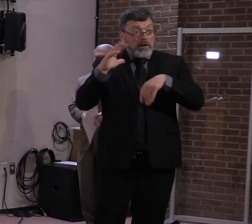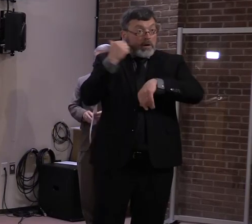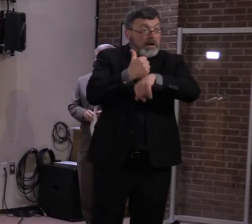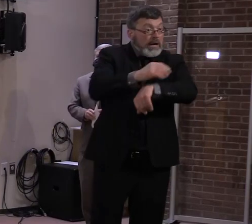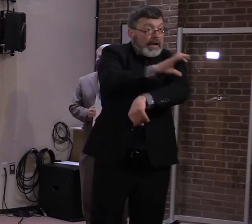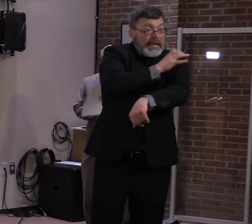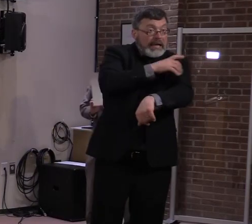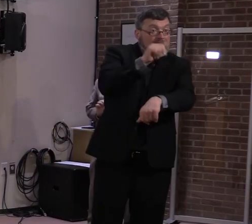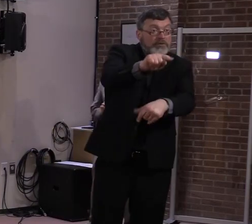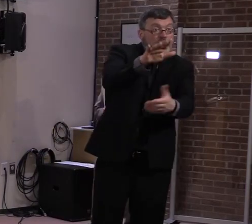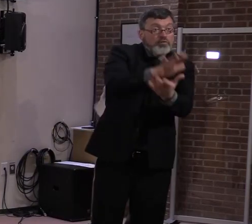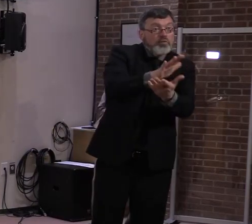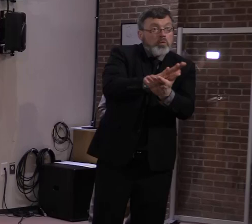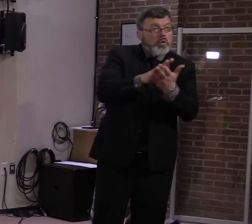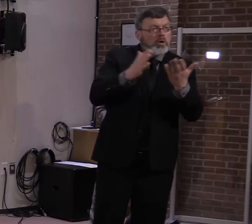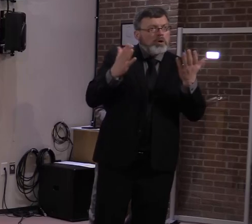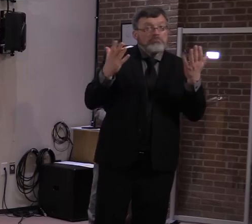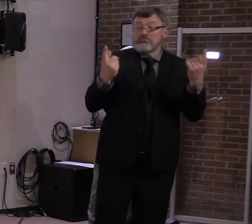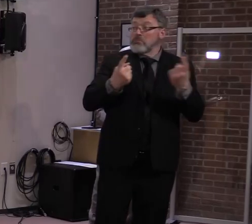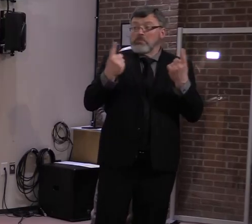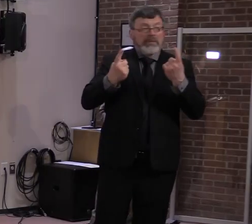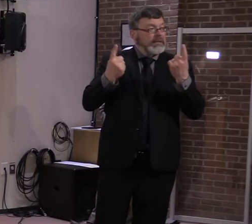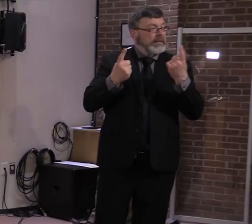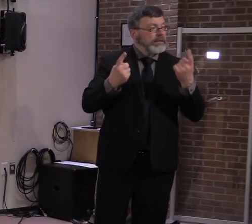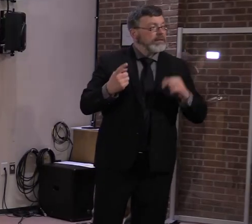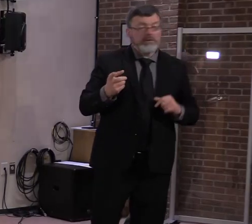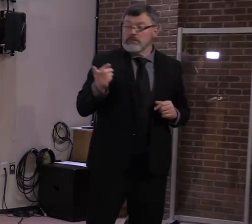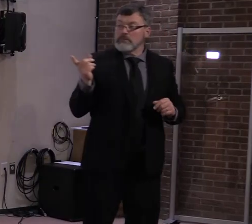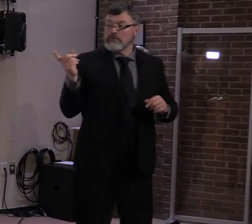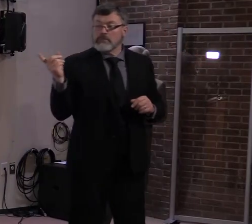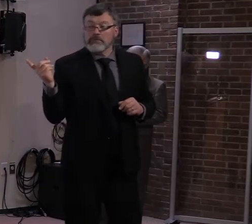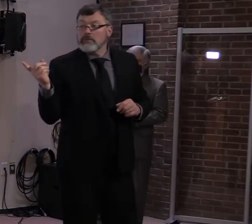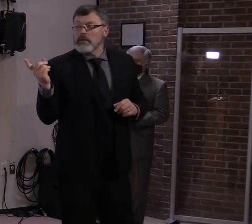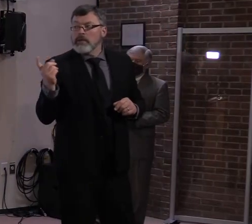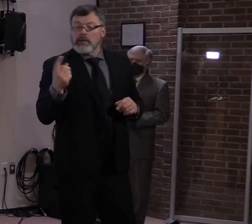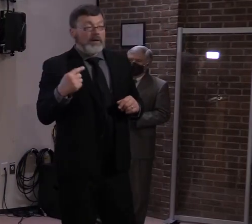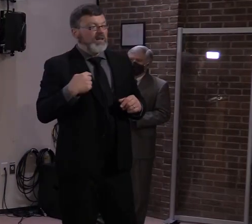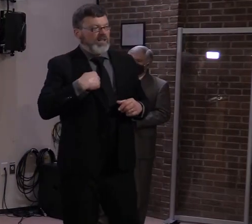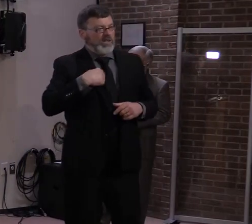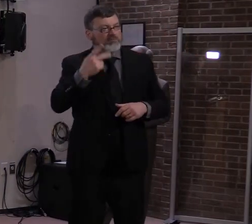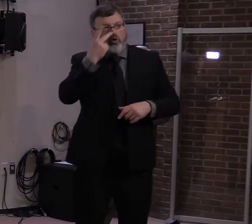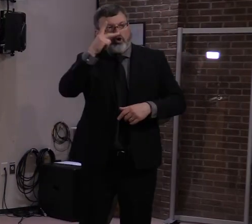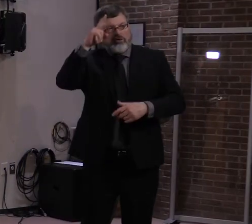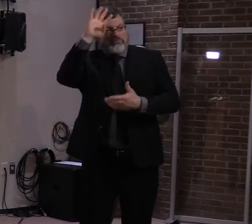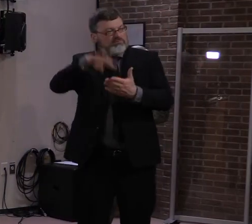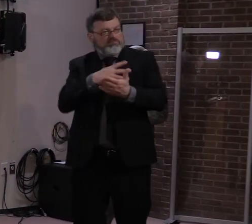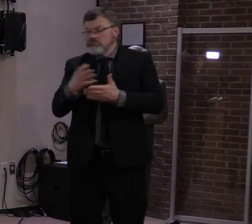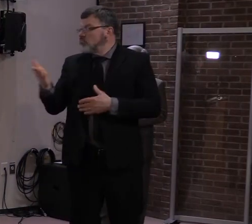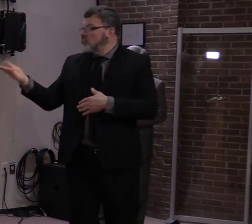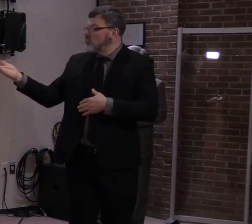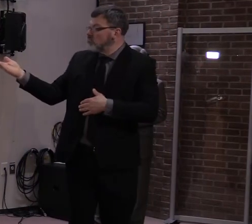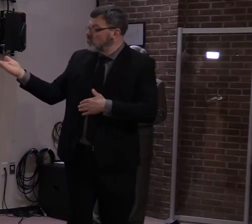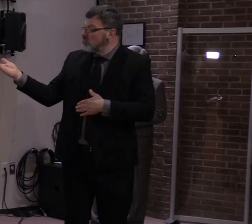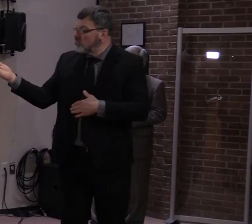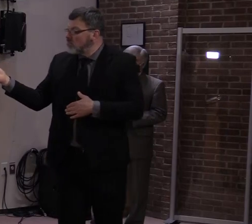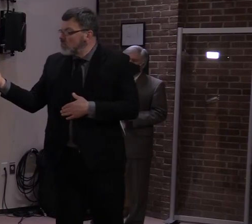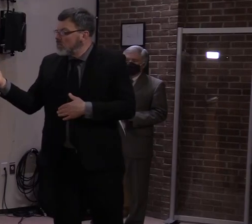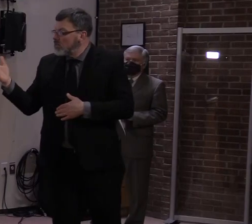it's interesting when you look at the graph and see the number of 16 to 18-year-olds,